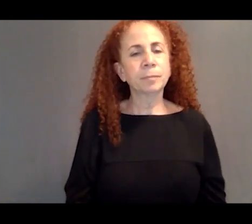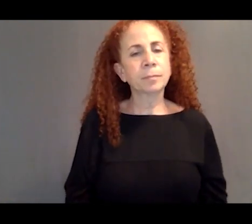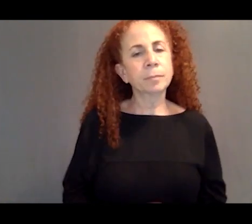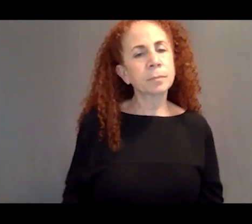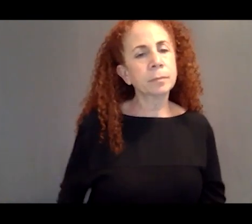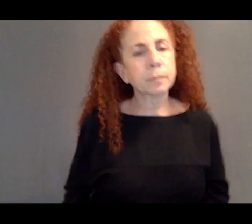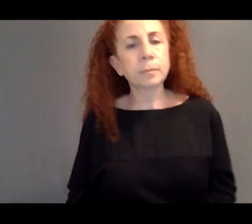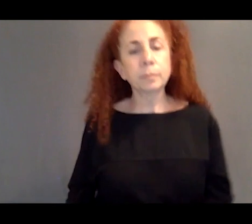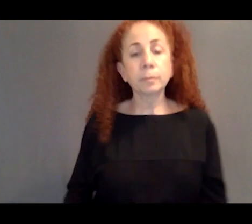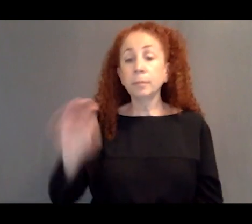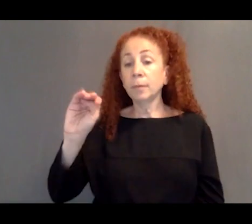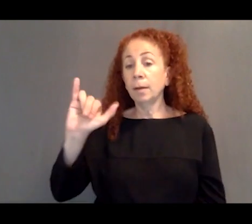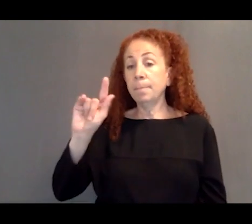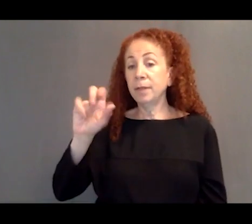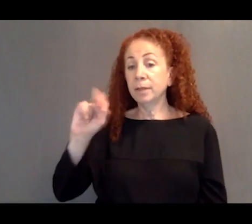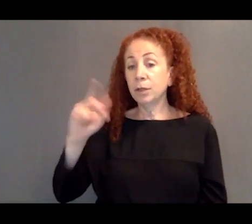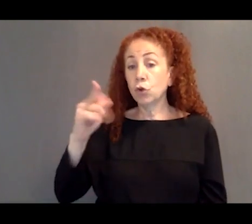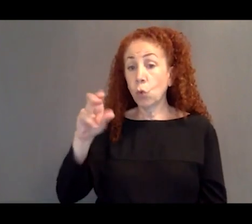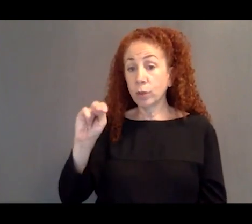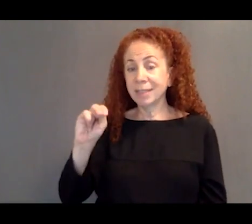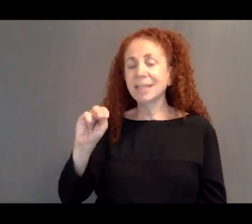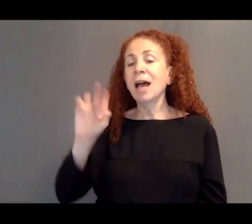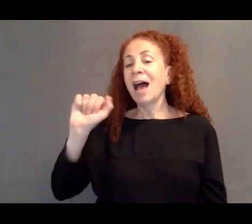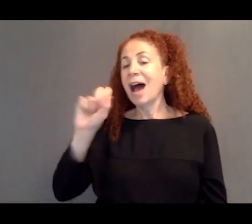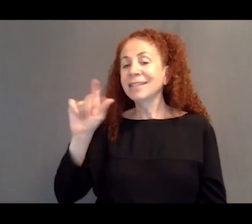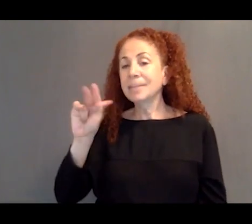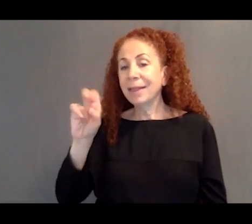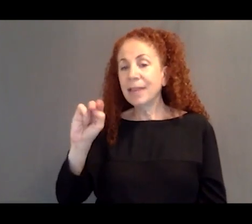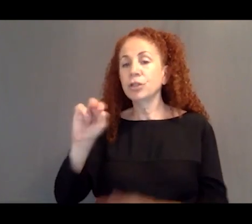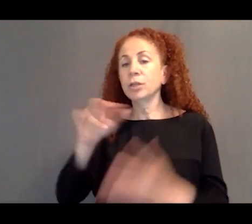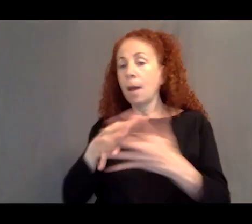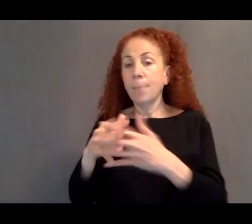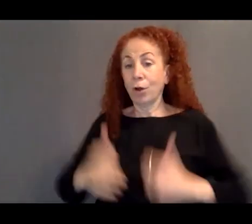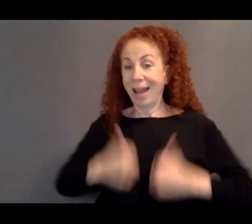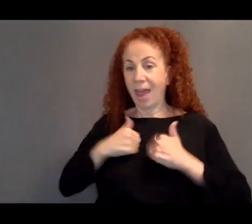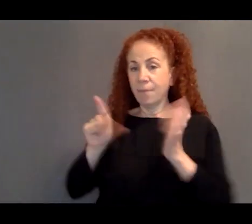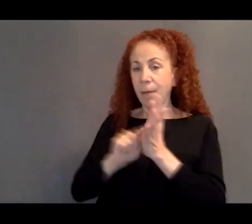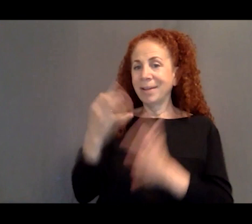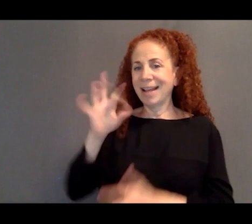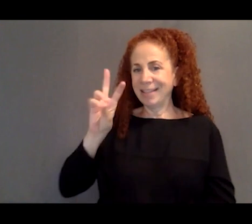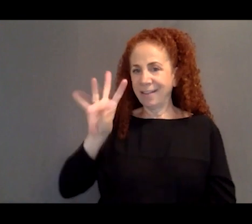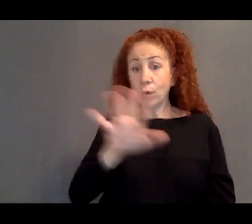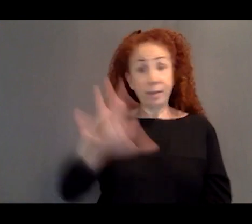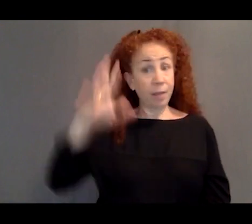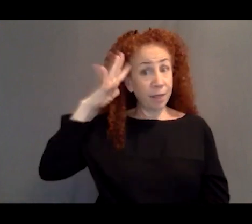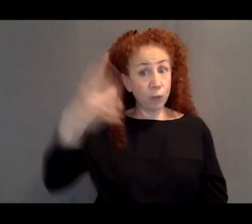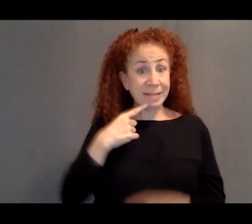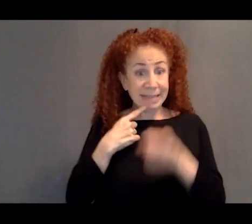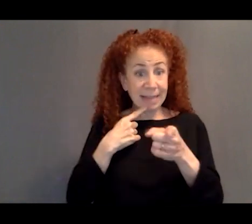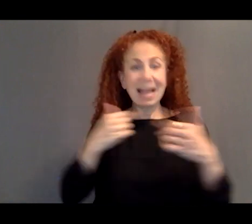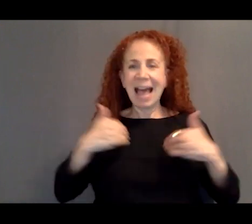So in Milton Gordon's Assimilation in American Life, published in 1964, he theorizes a set